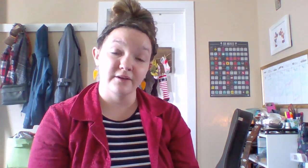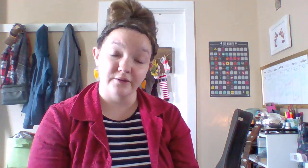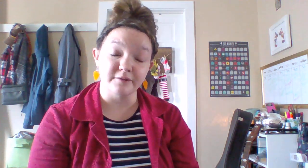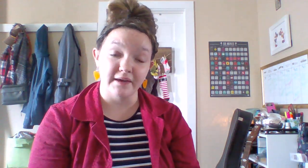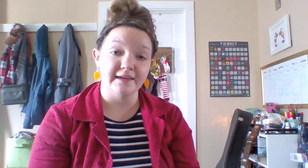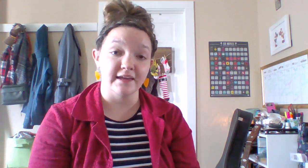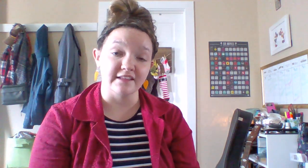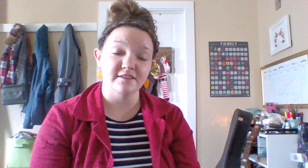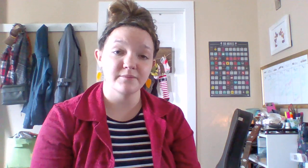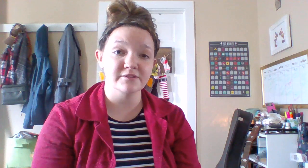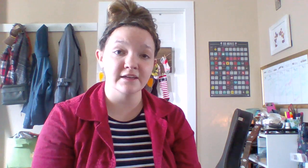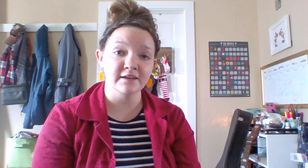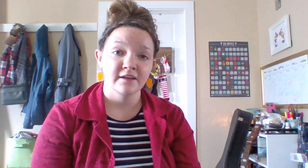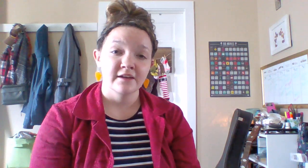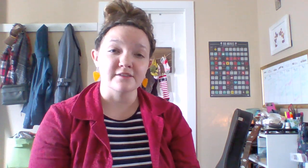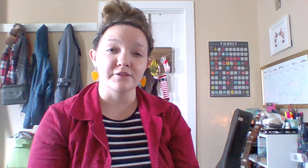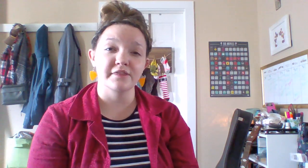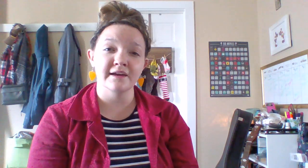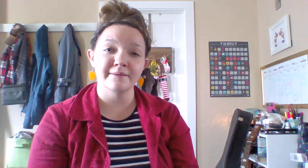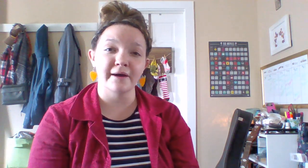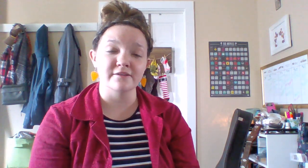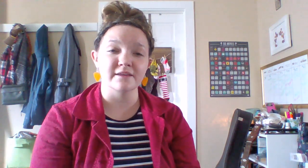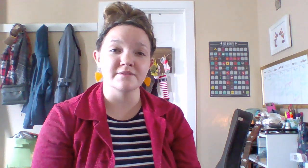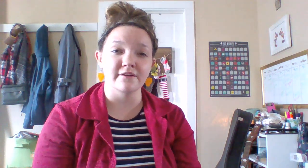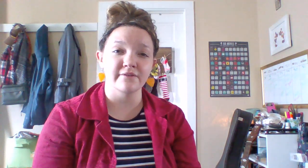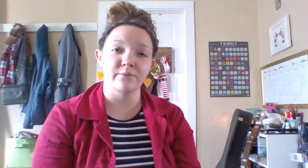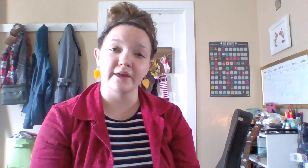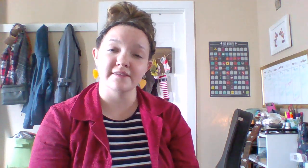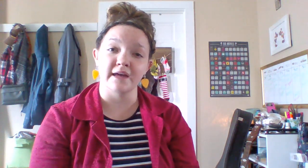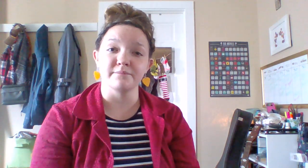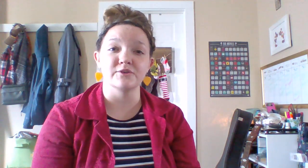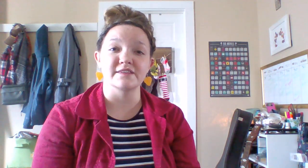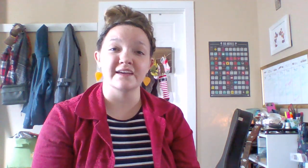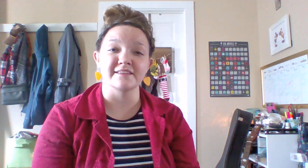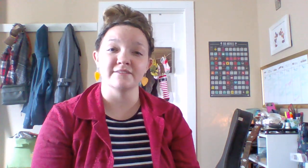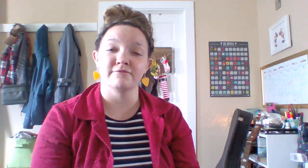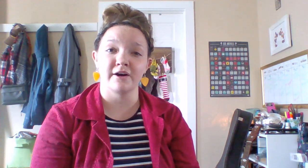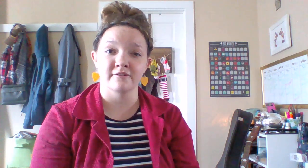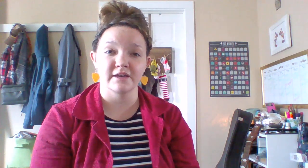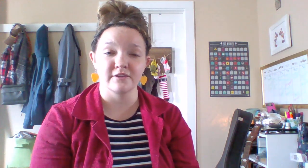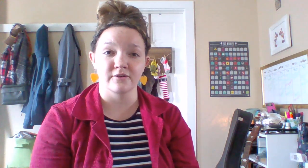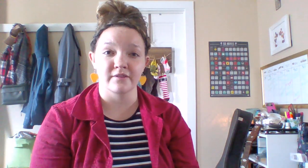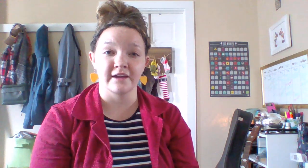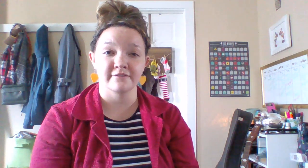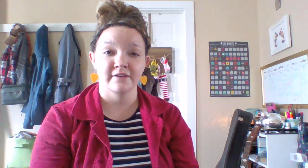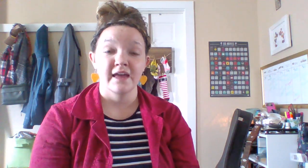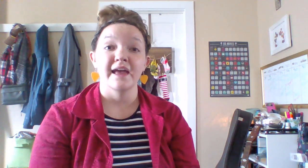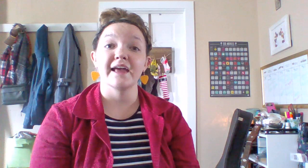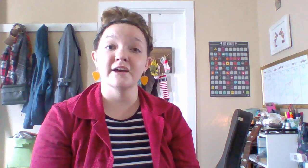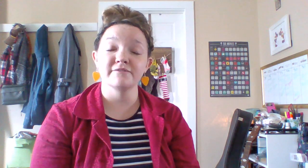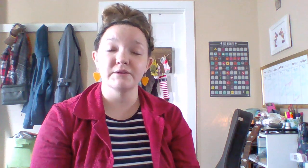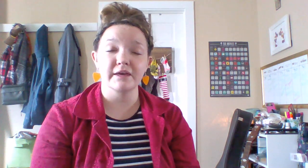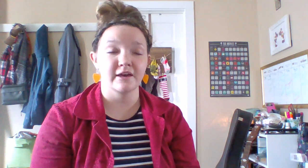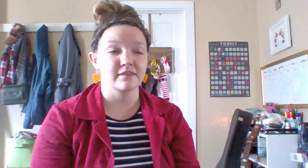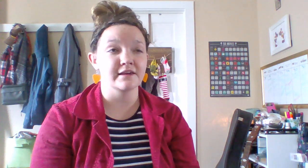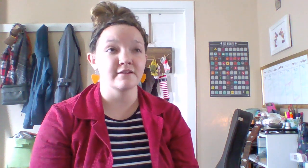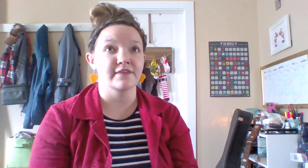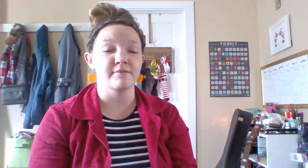you could make it into music. So think about some different ways that music is involved in your life. If you can't think of that